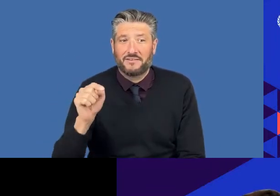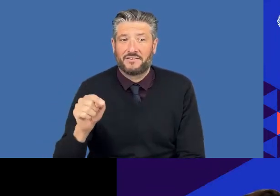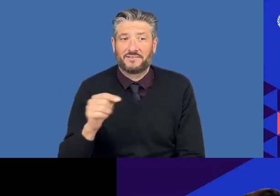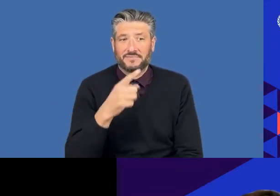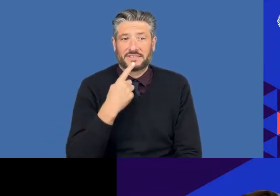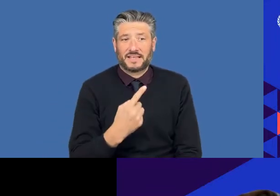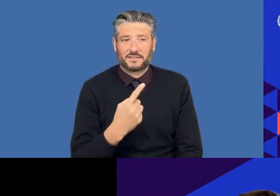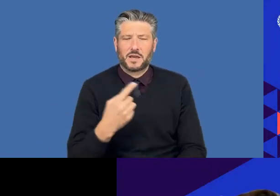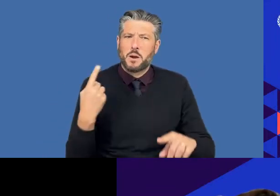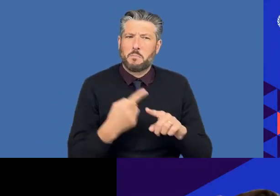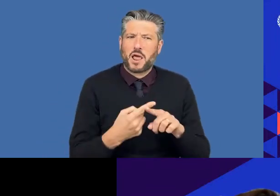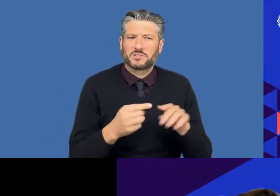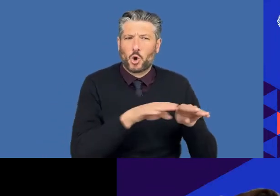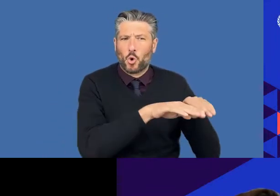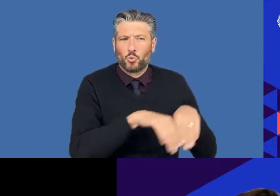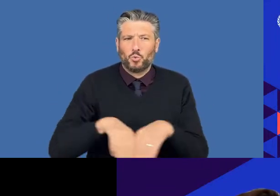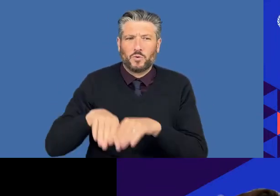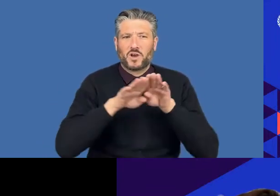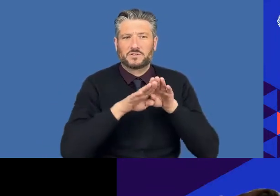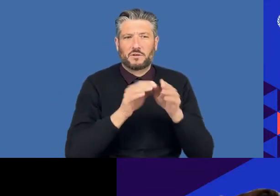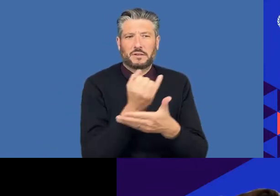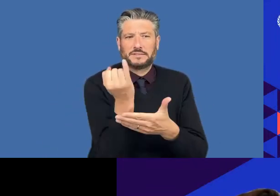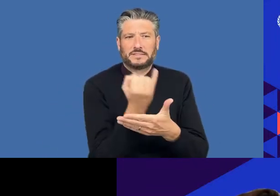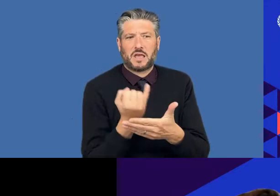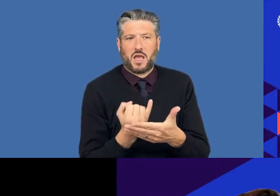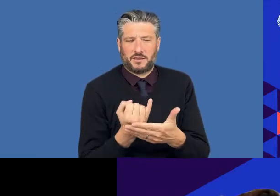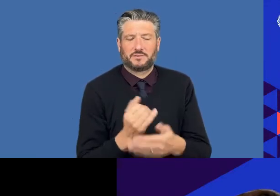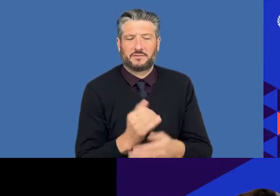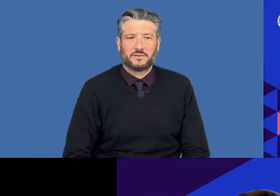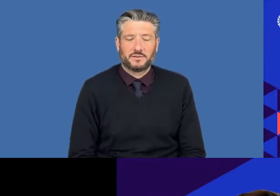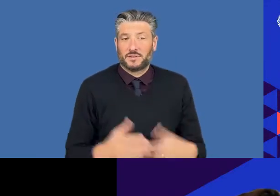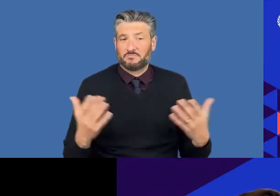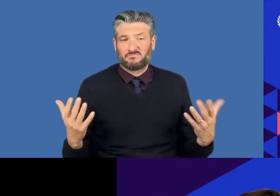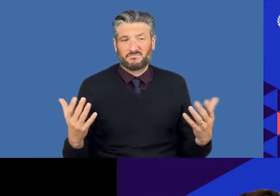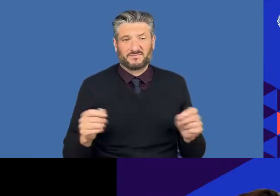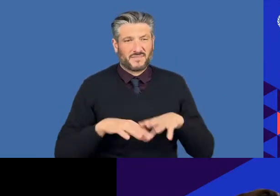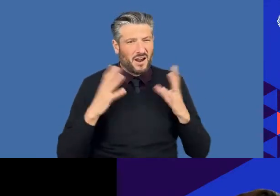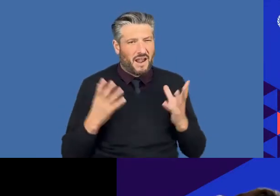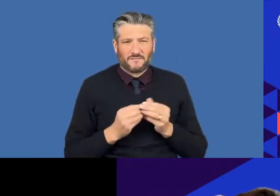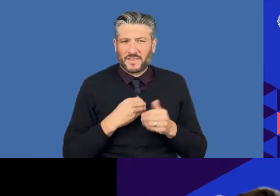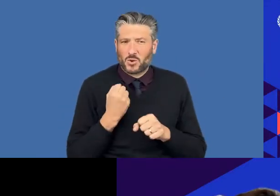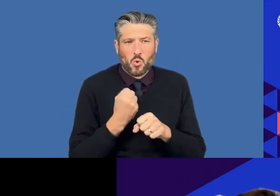design, think about universal design in everything we do, really, including